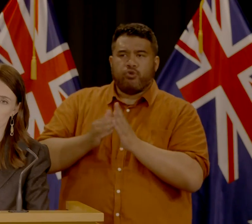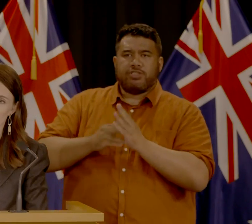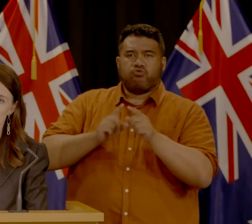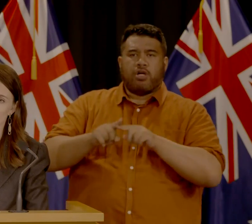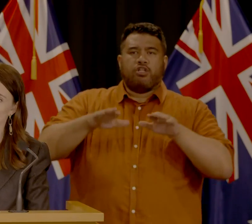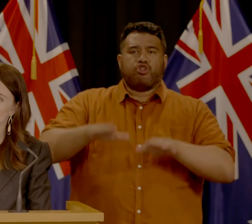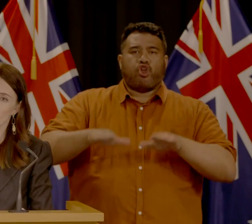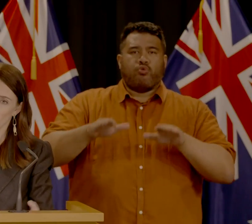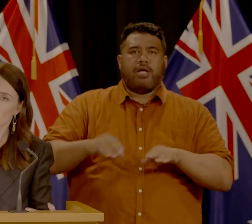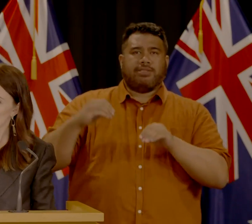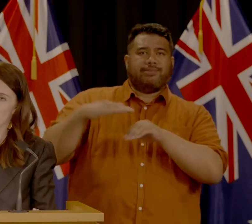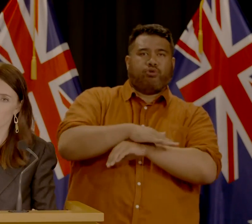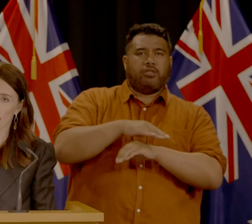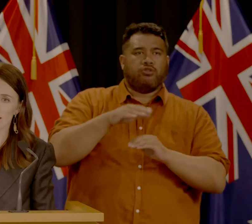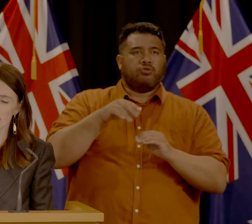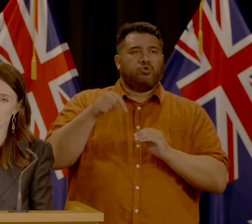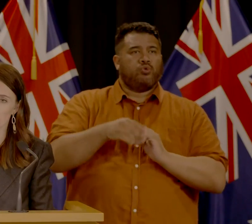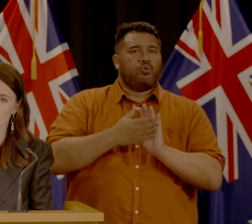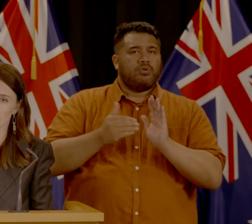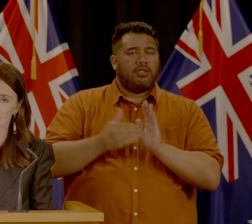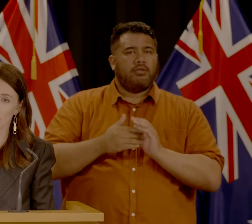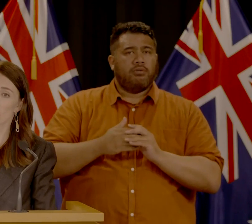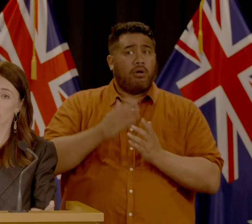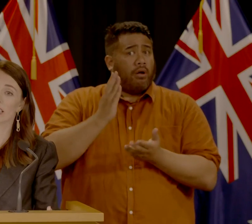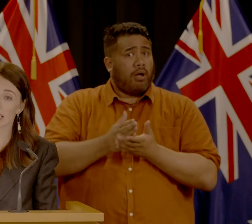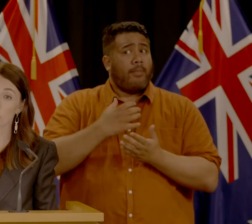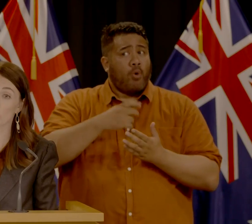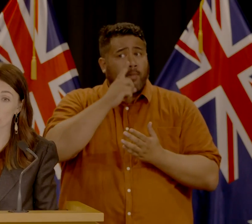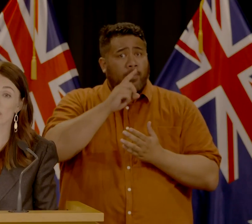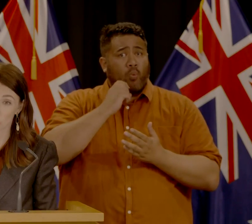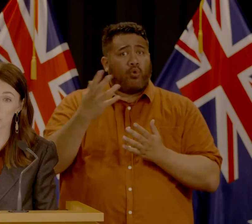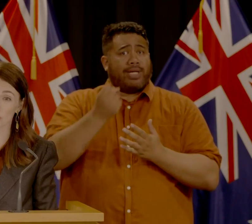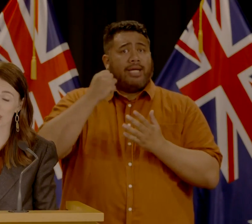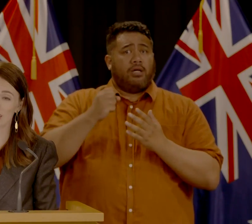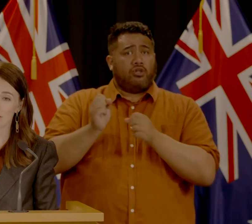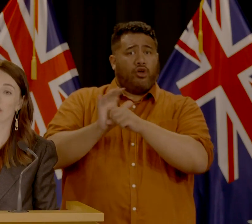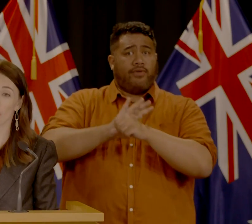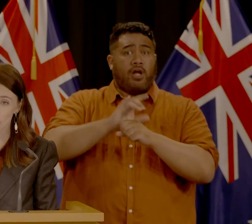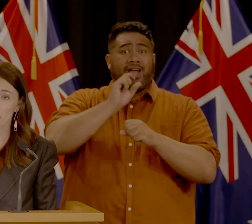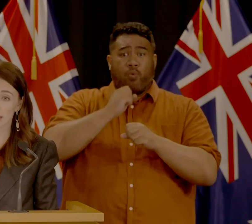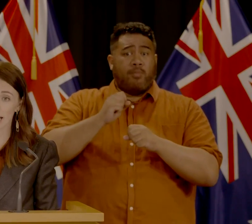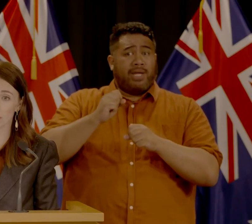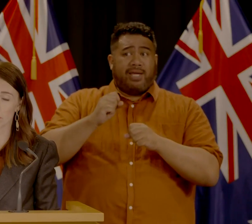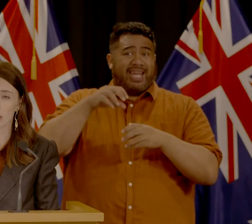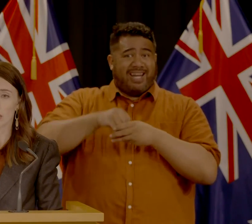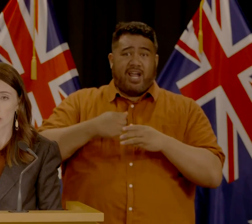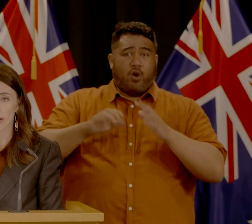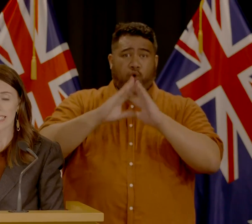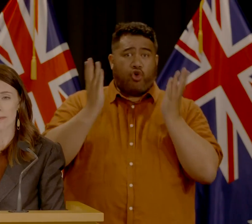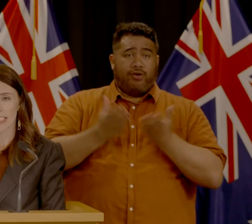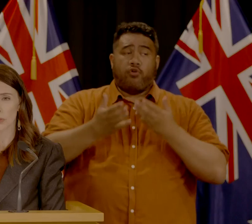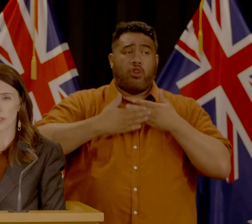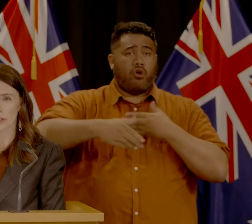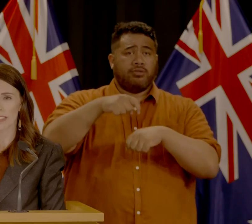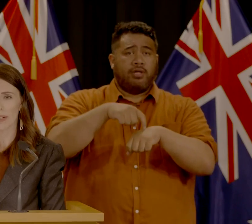rate of transmission. We will have more cases in New Zealand. COVID-19 will be with the world for a long time to come, so we